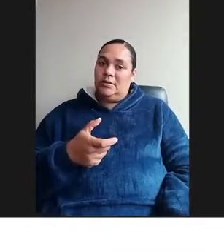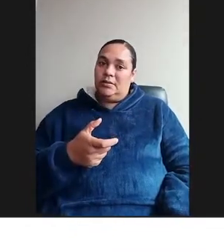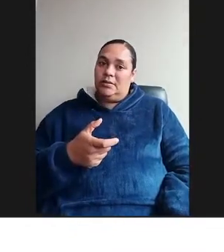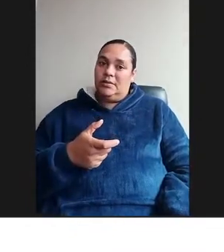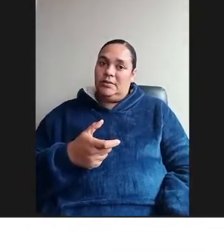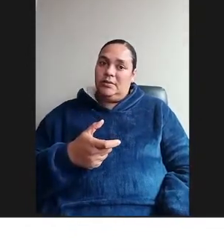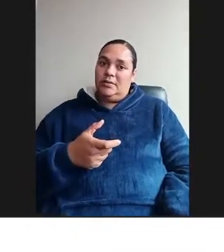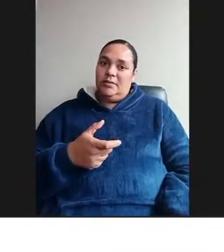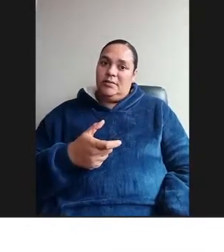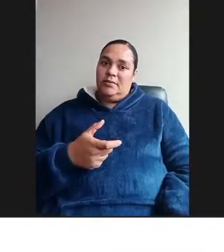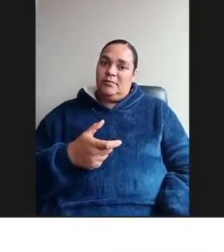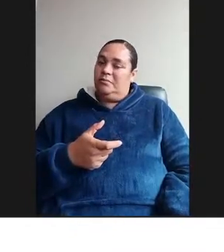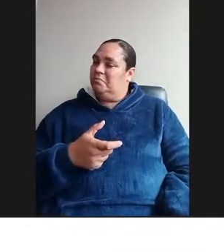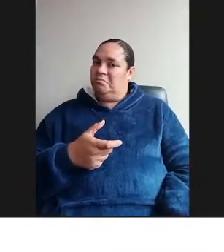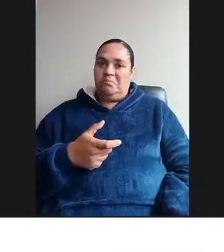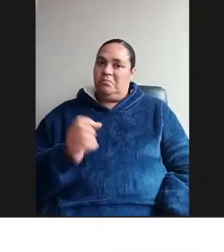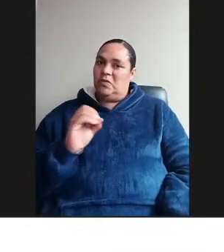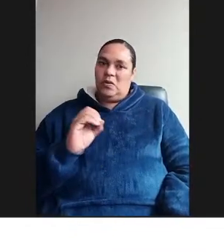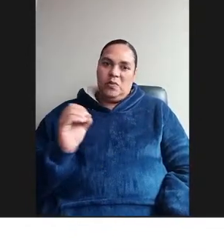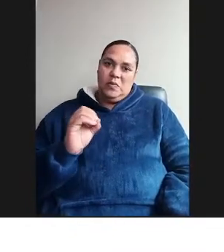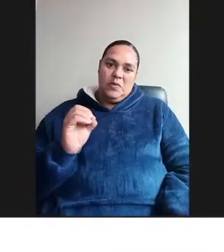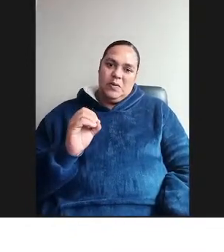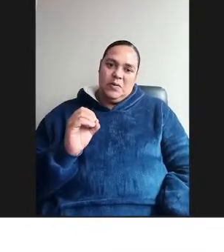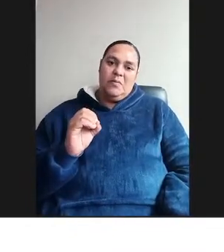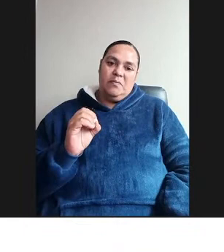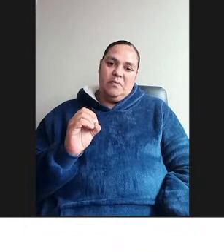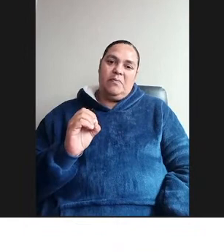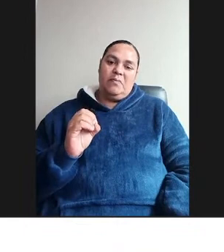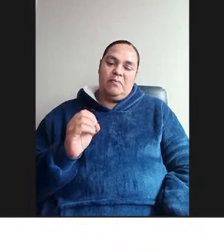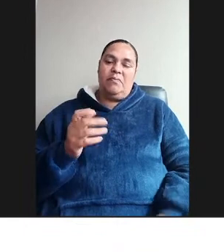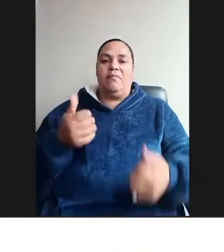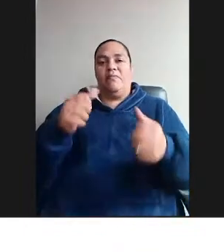I don't see any hands. We can go over to the next